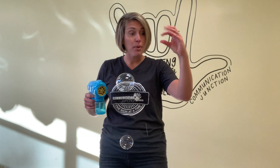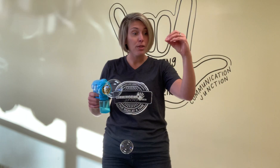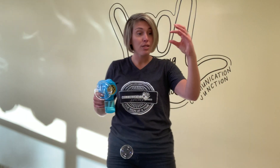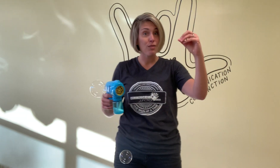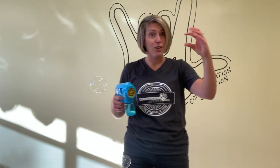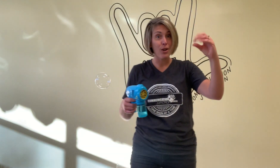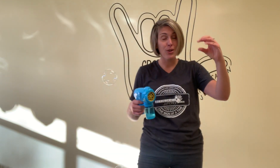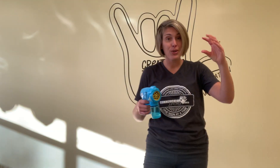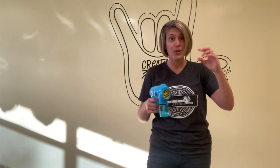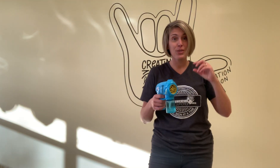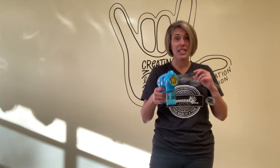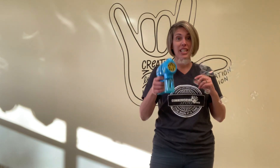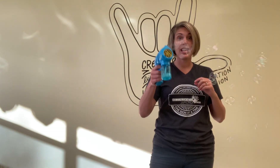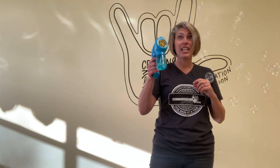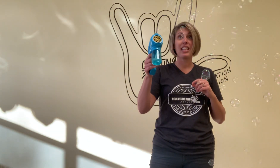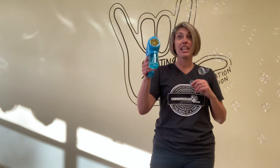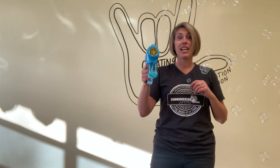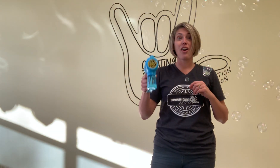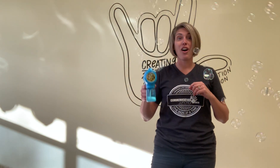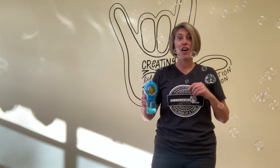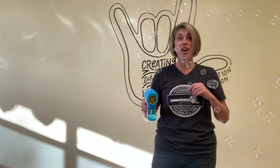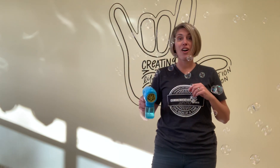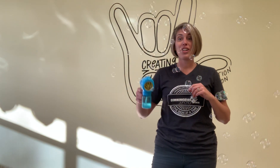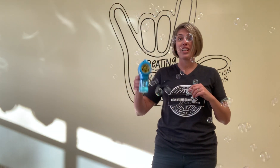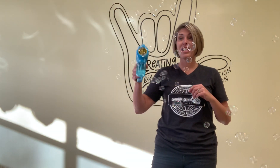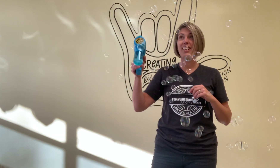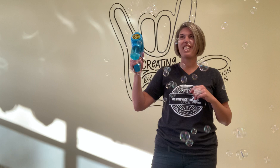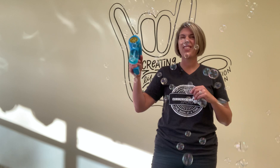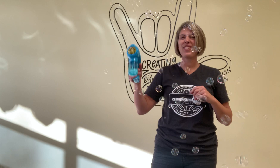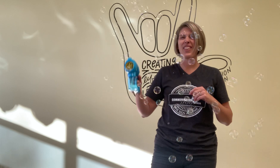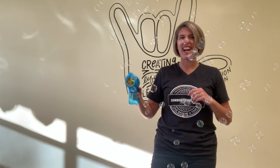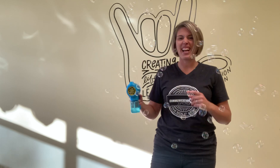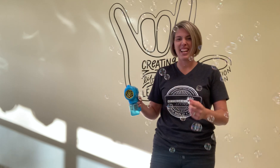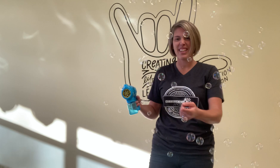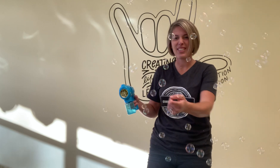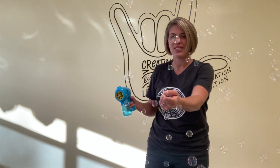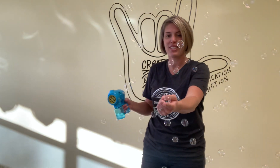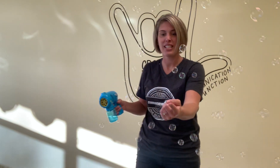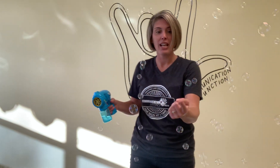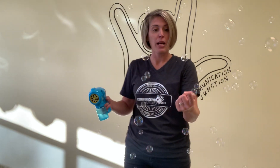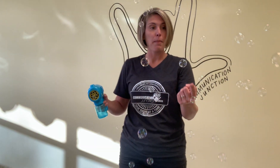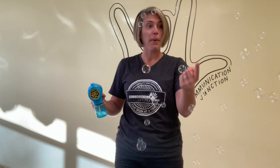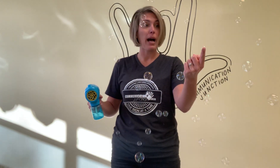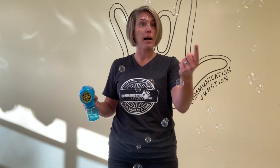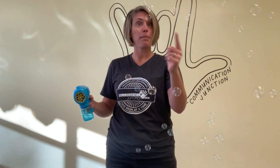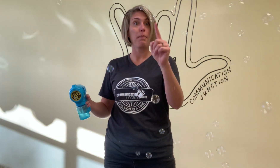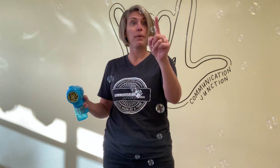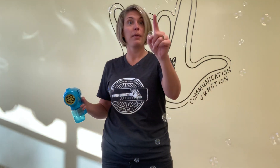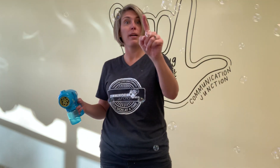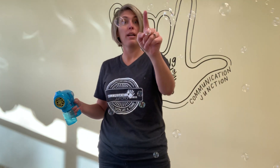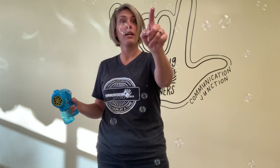Bubbles floating all around. Pop,